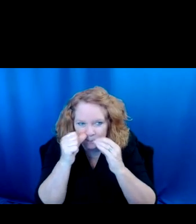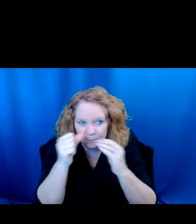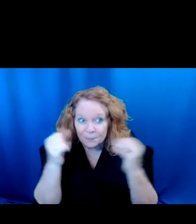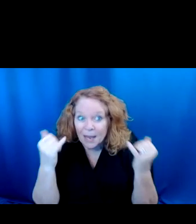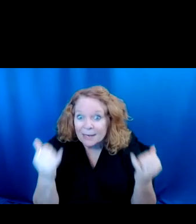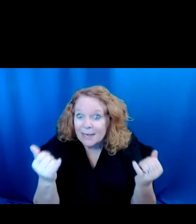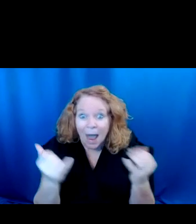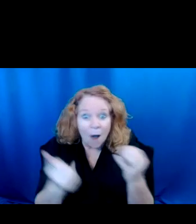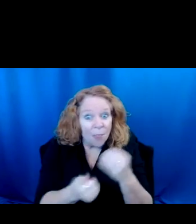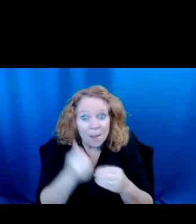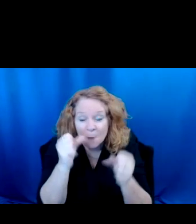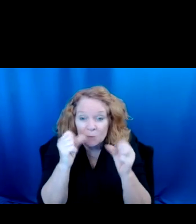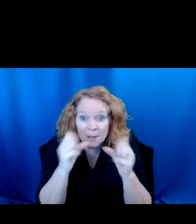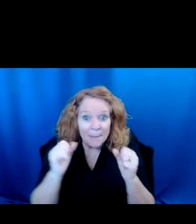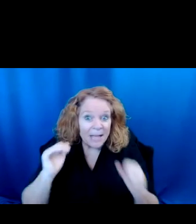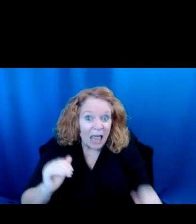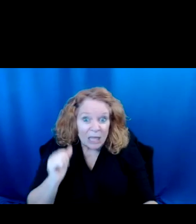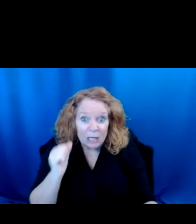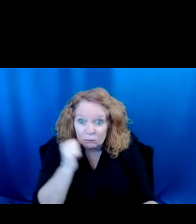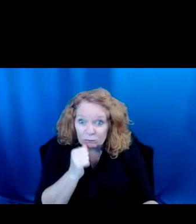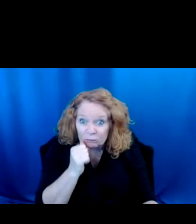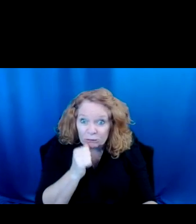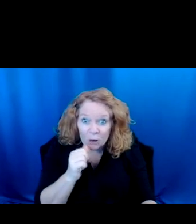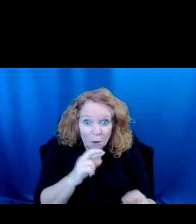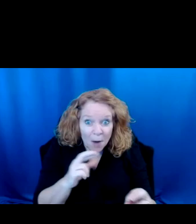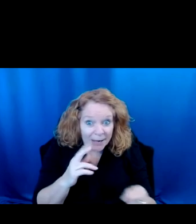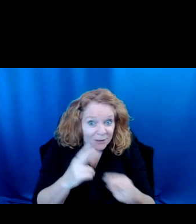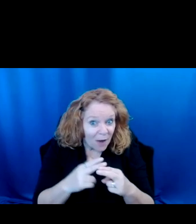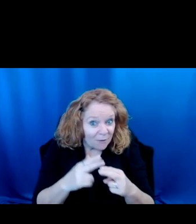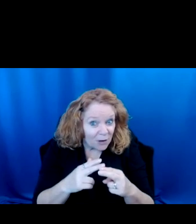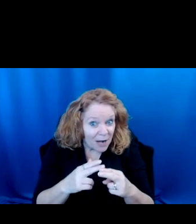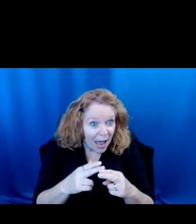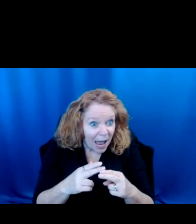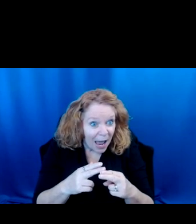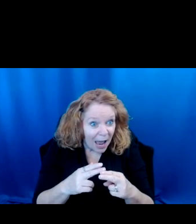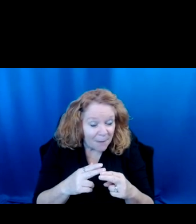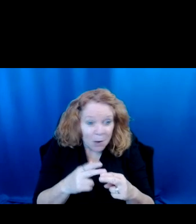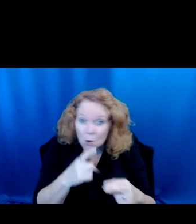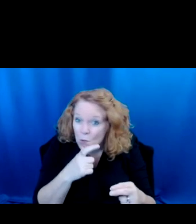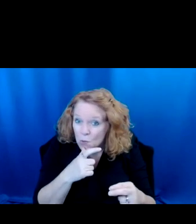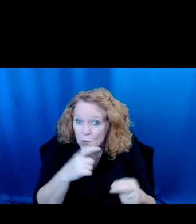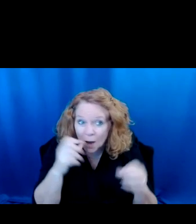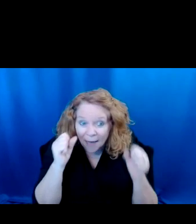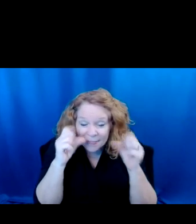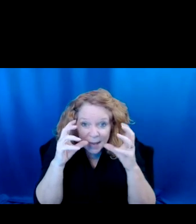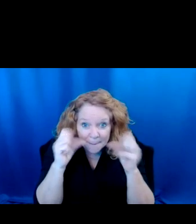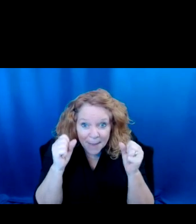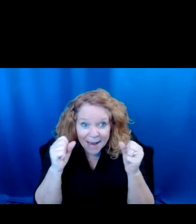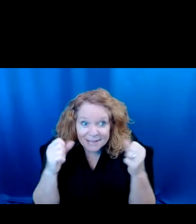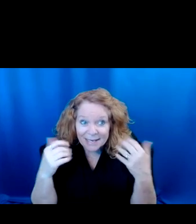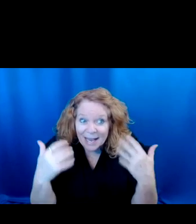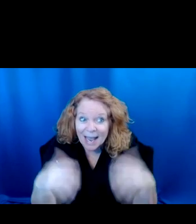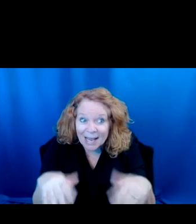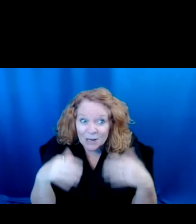most amazing little girl ready to have her name called out. It's the amazing,